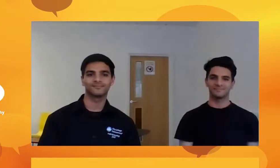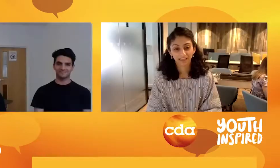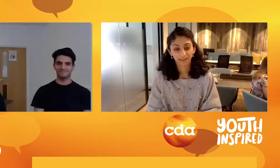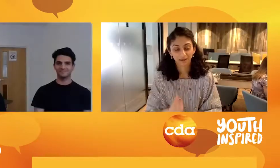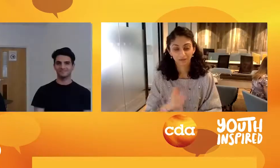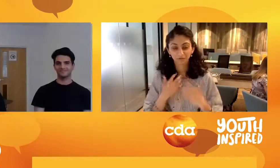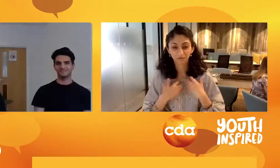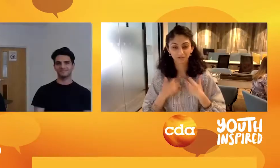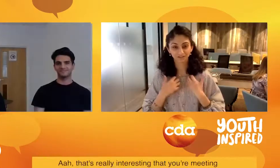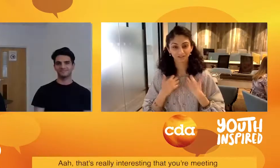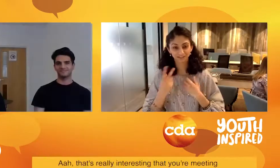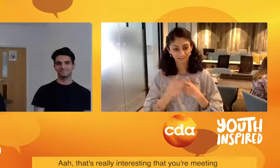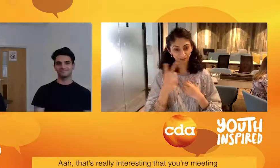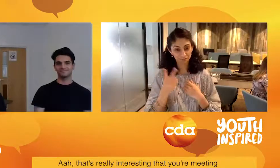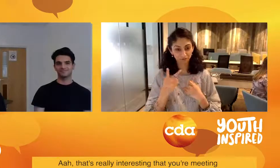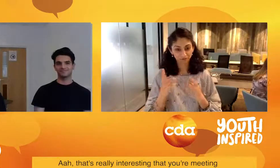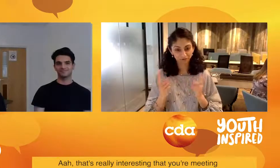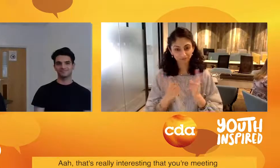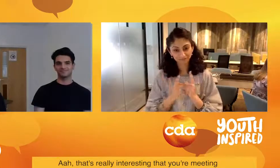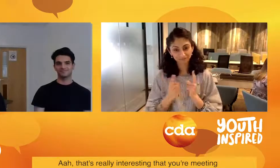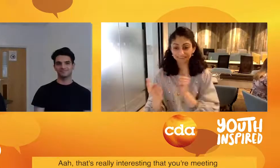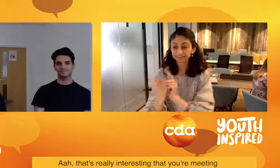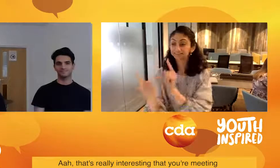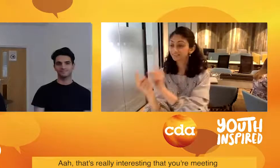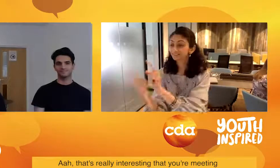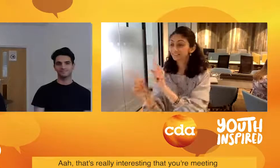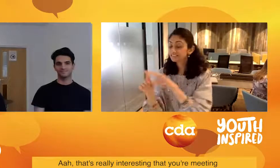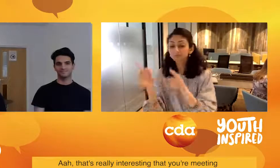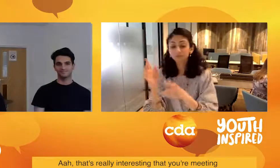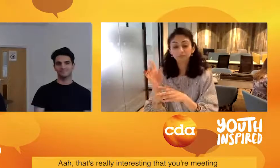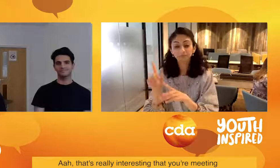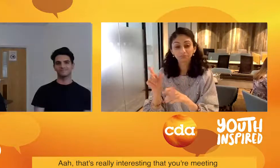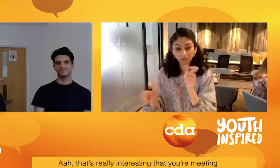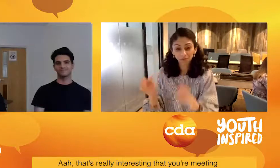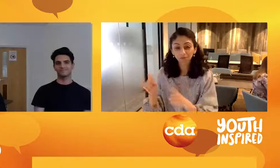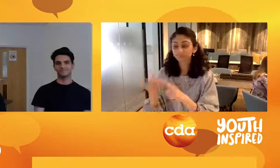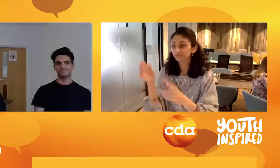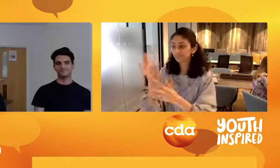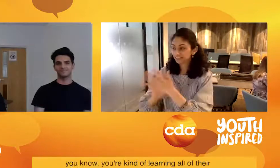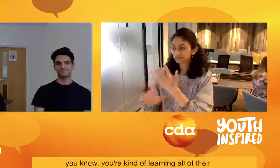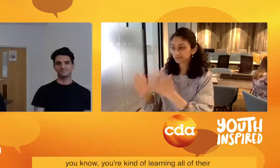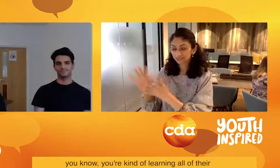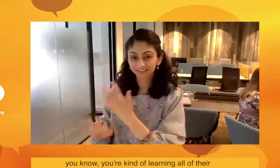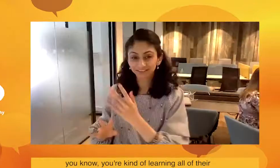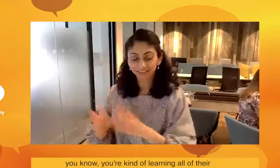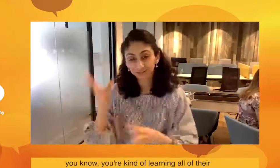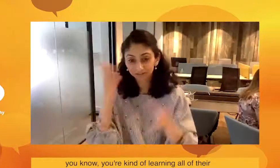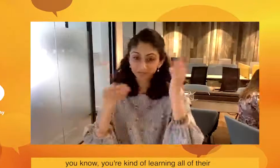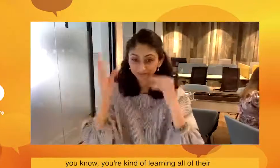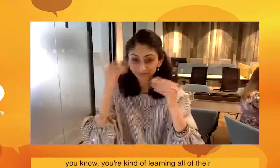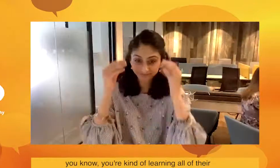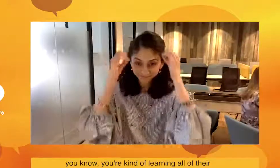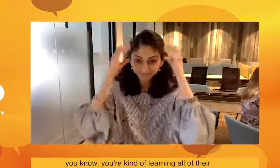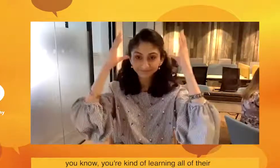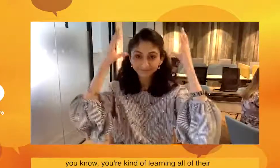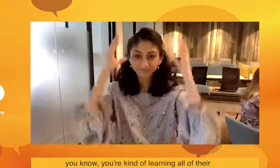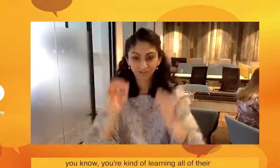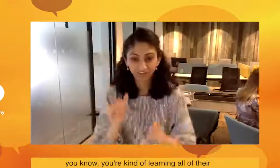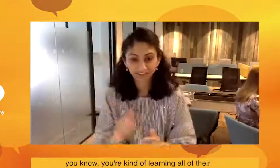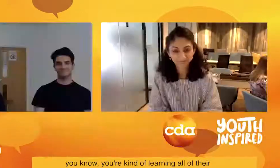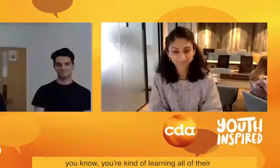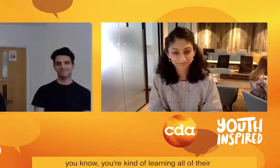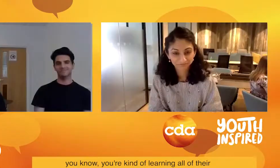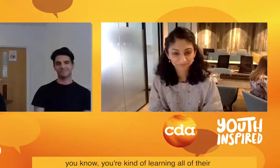well. Oh, that's really interesting that you're meeting lots of different people and that, you know, you're kind of learning all of their